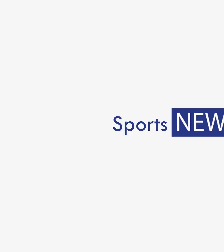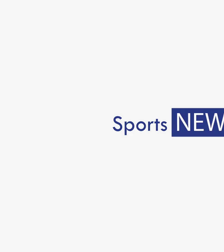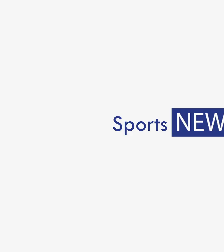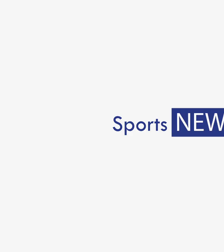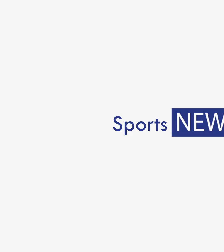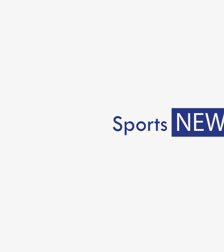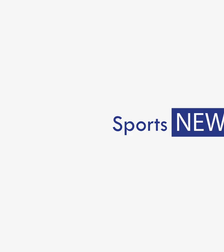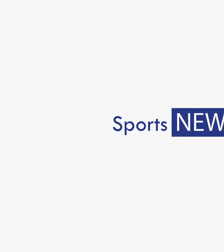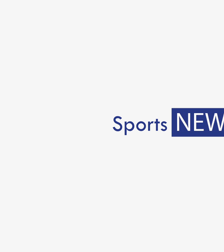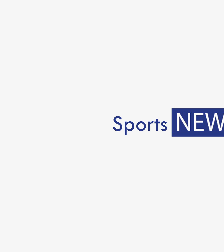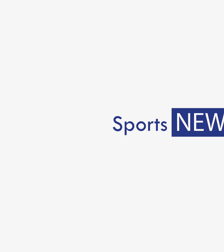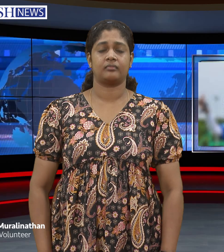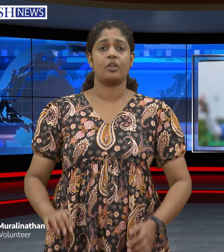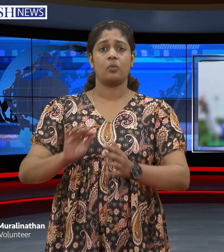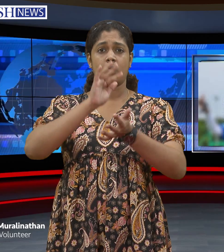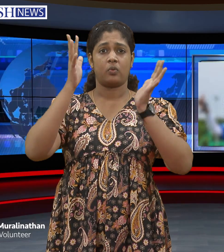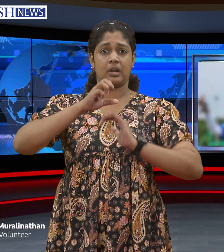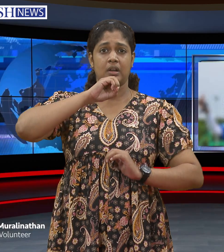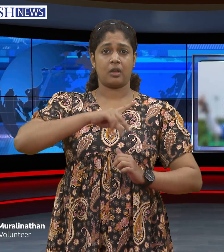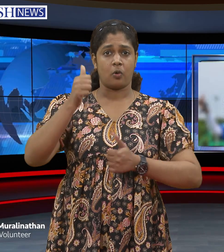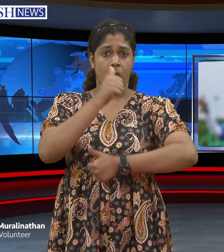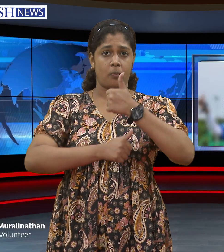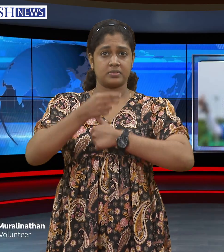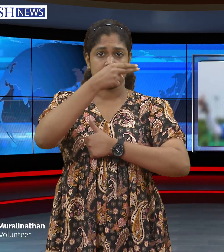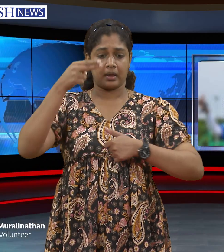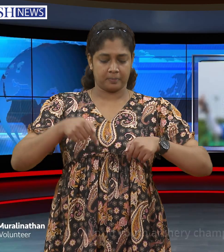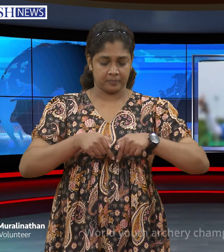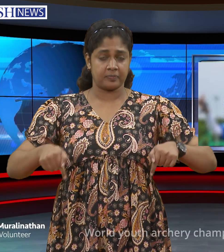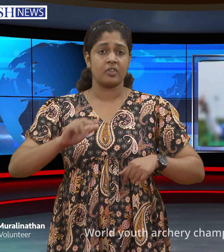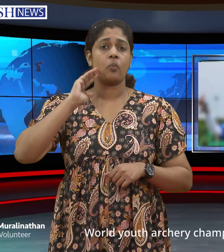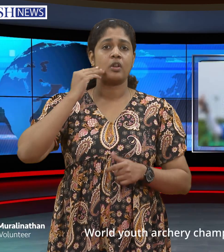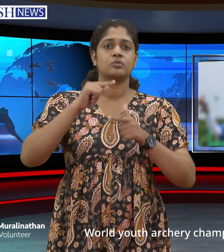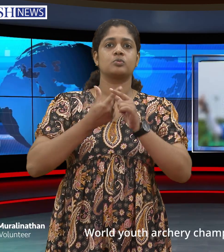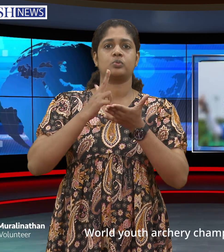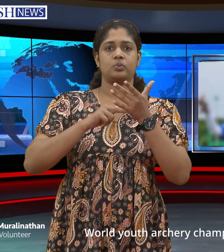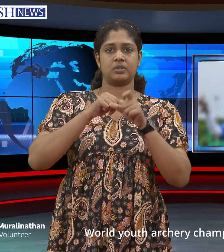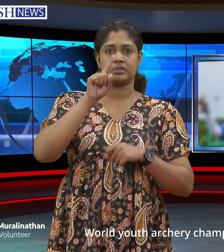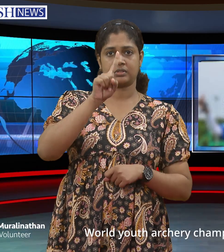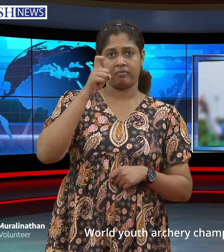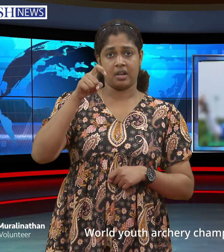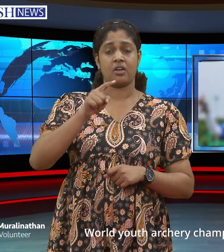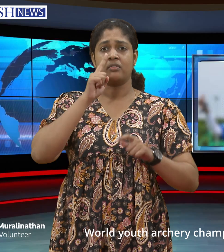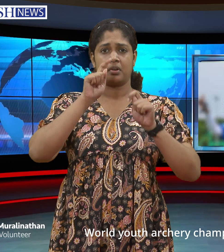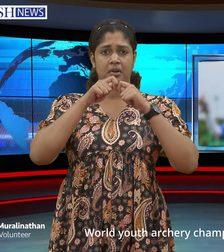Over to sports news. Indian compound cadet archers broke 2 world records in the World Youth